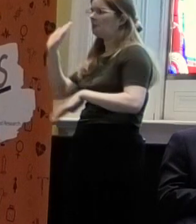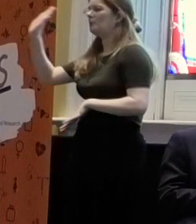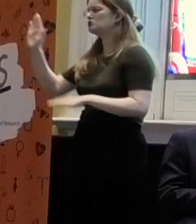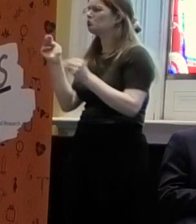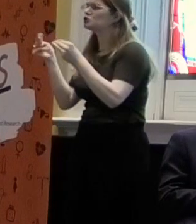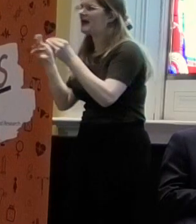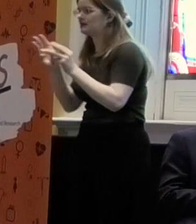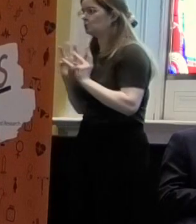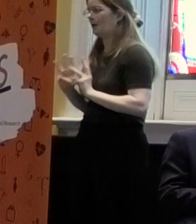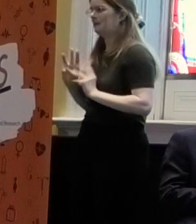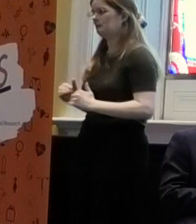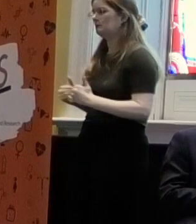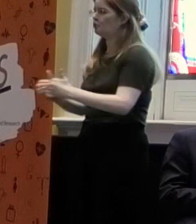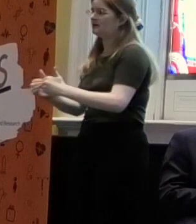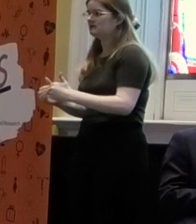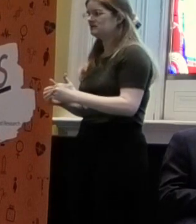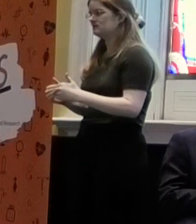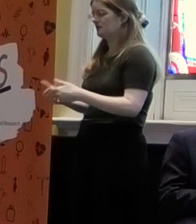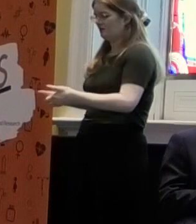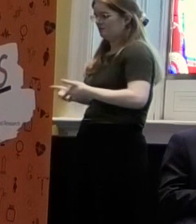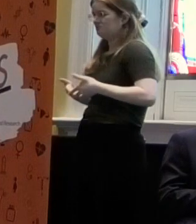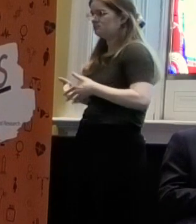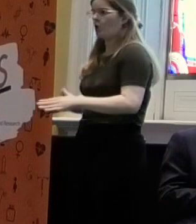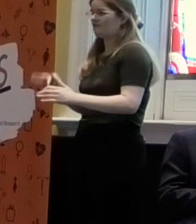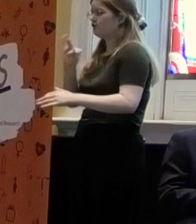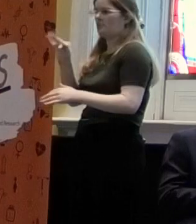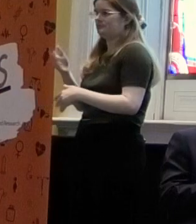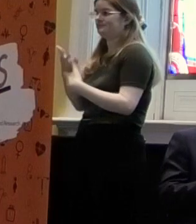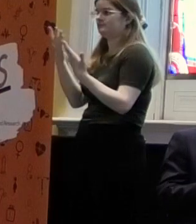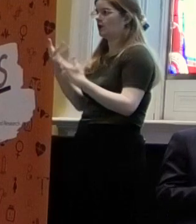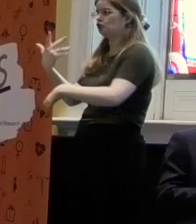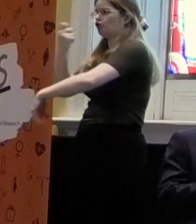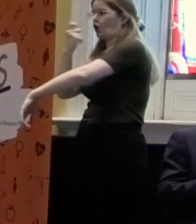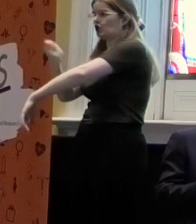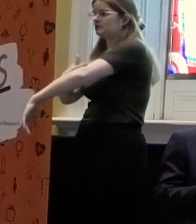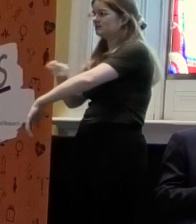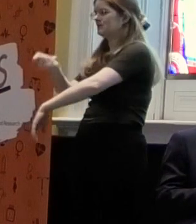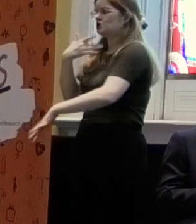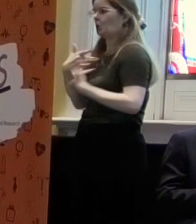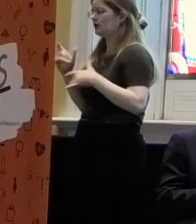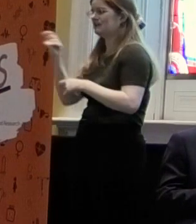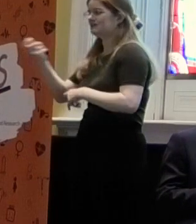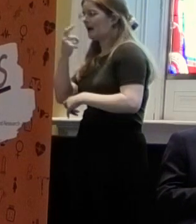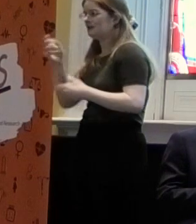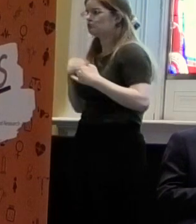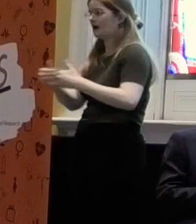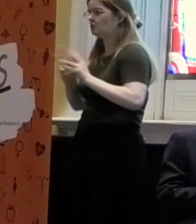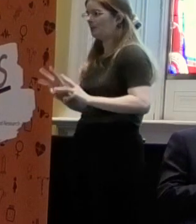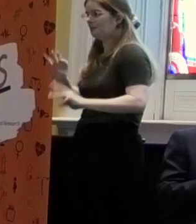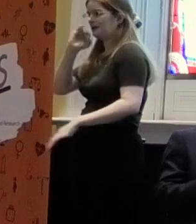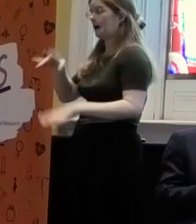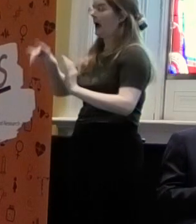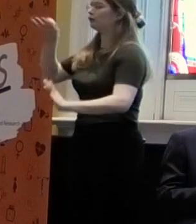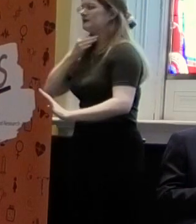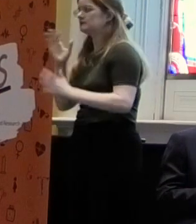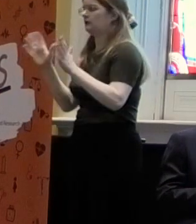women and their pregnant and their unborn child from drugs and medications. And so